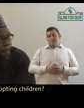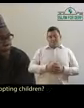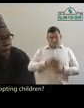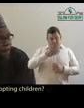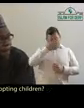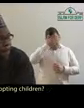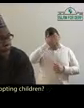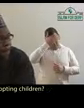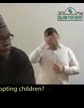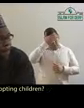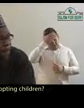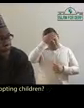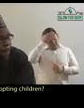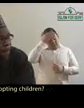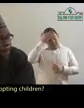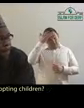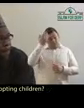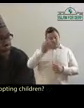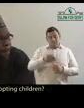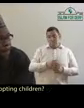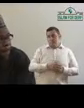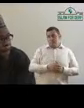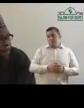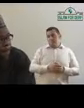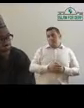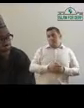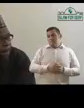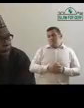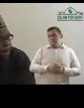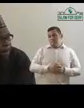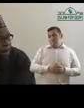Sunnah? What's Islamic view on adopting children?